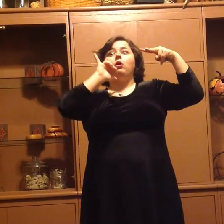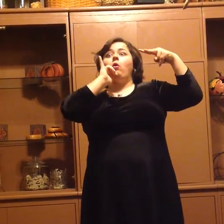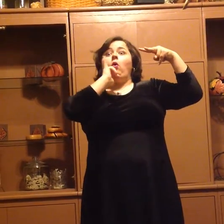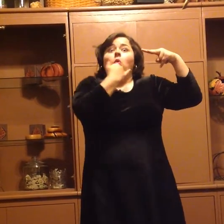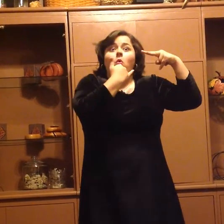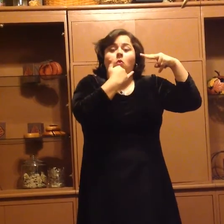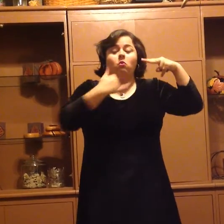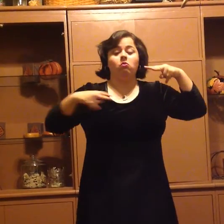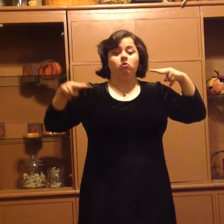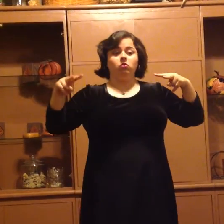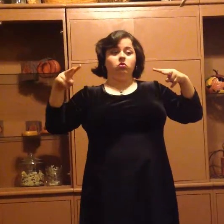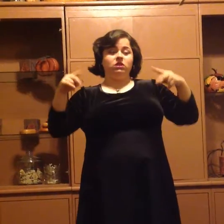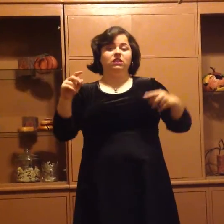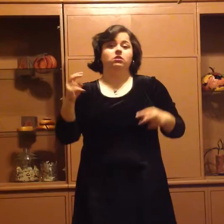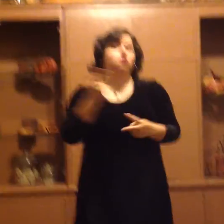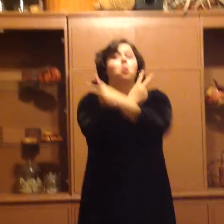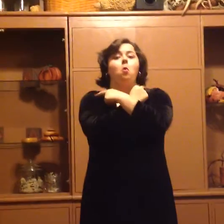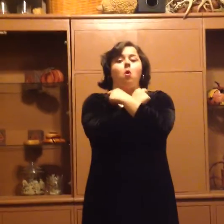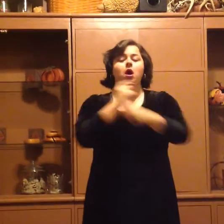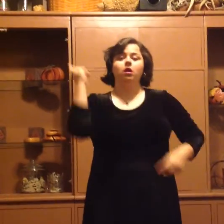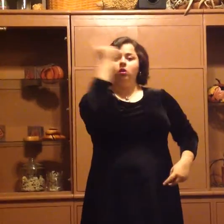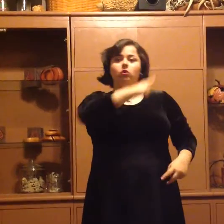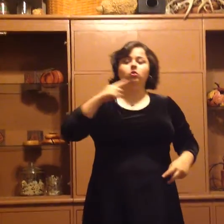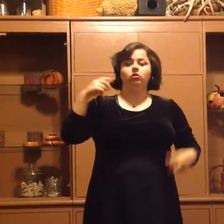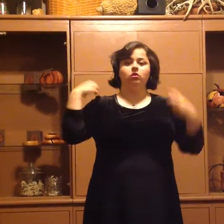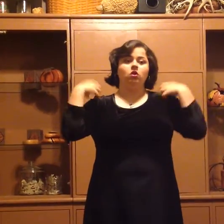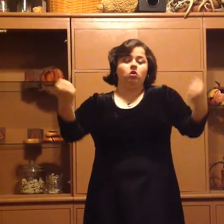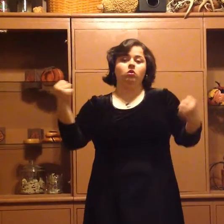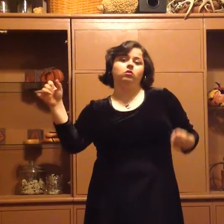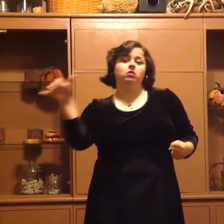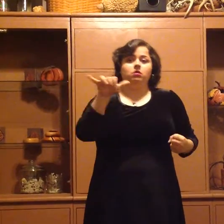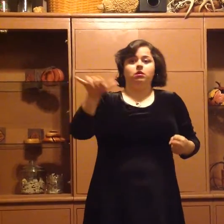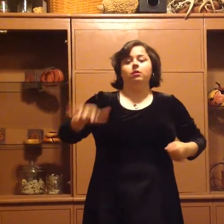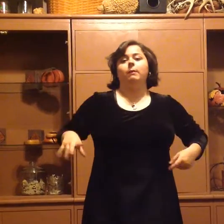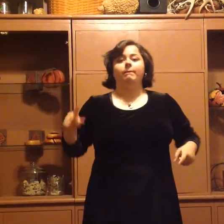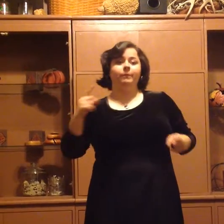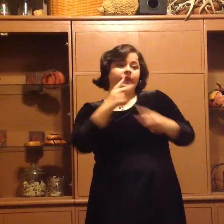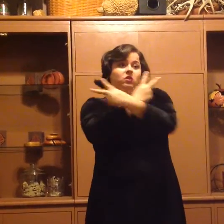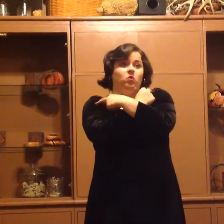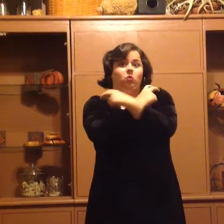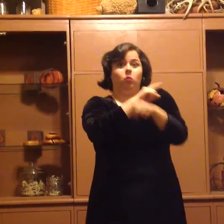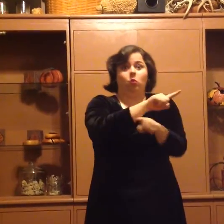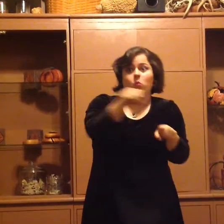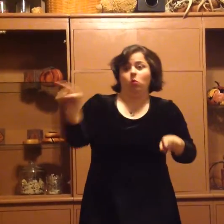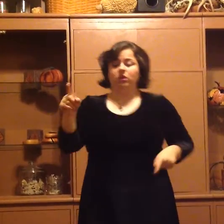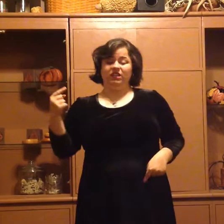happened. Koala bears are famous for looking very much alike, and these bears had been unfriendly